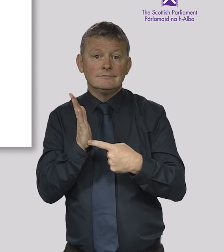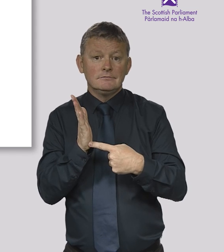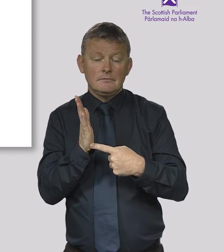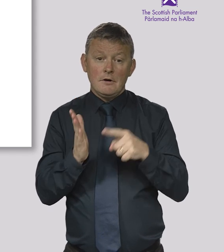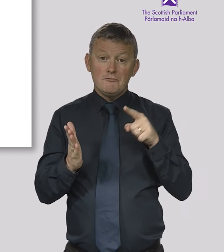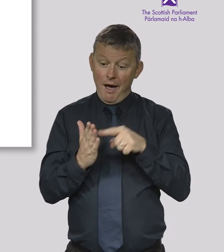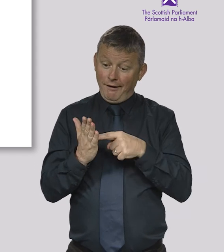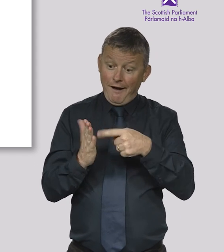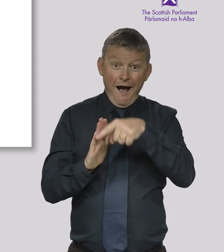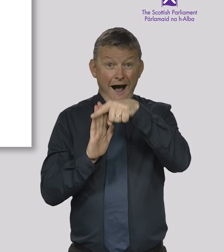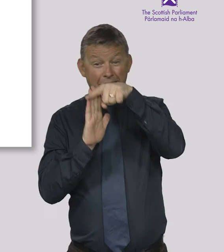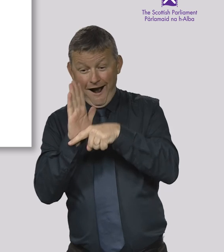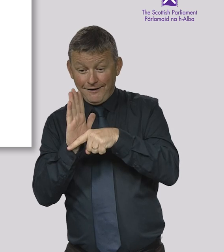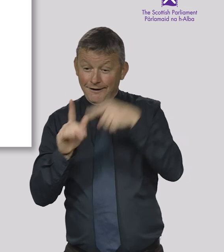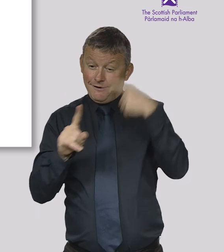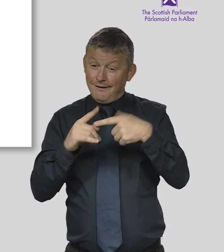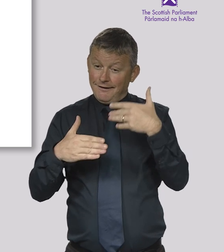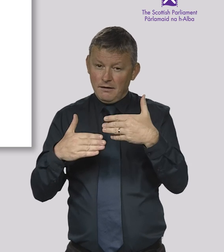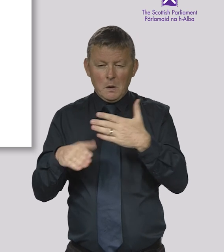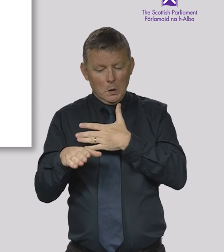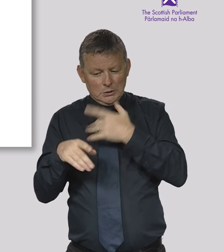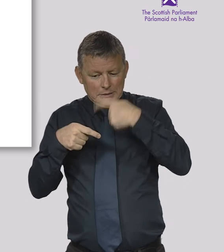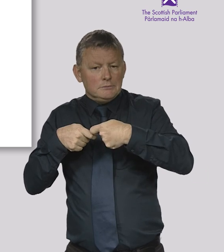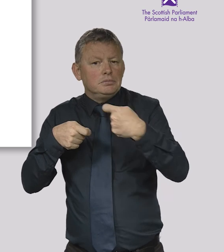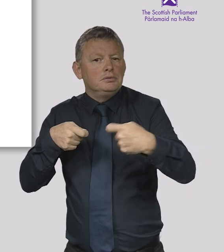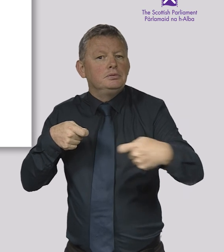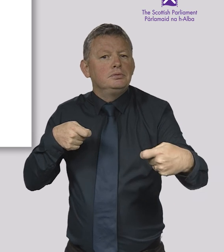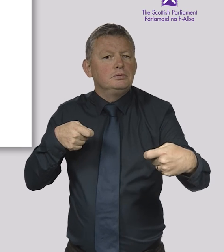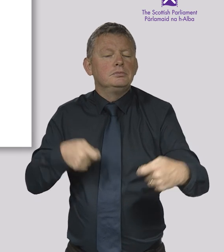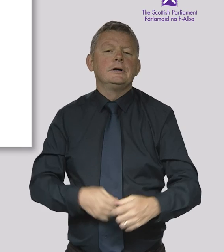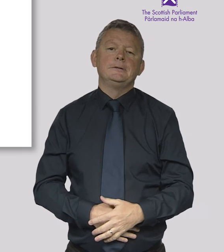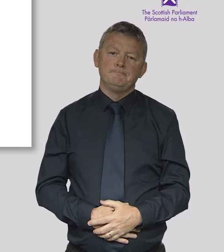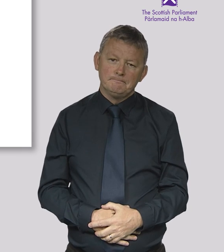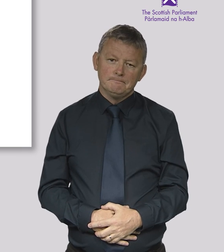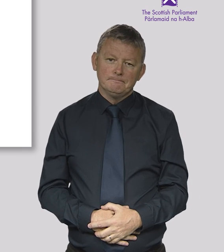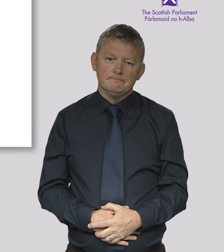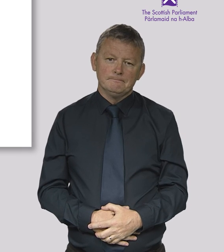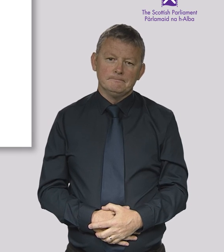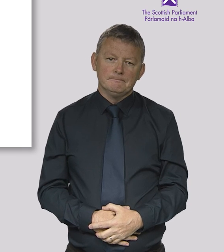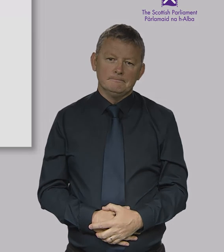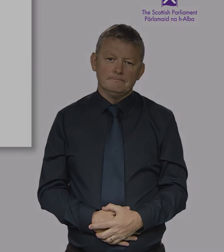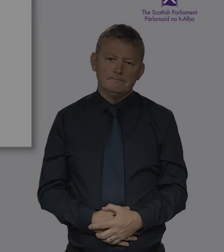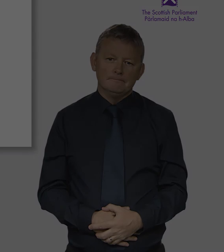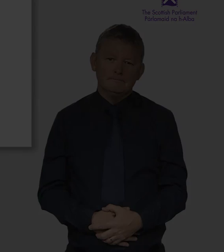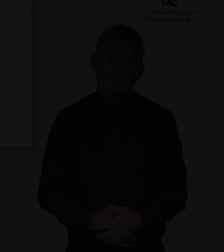Parliament. However, it may not all come into force straight away. price. One of the local Altairijke